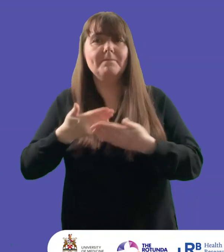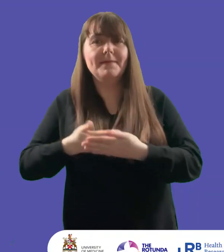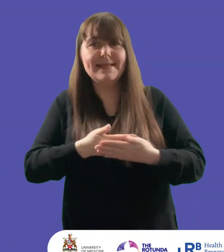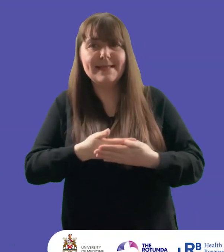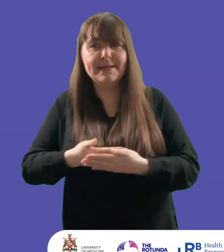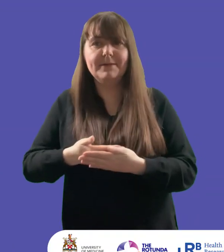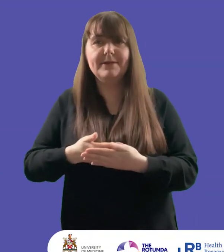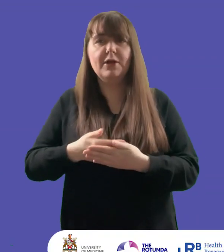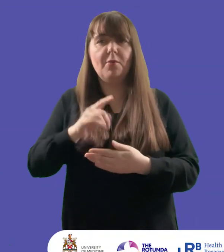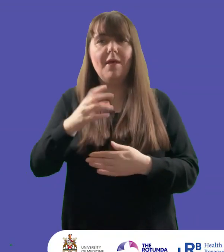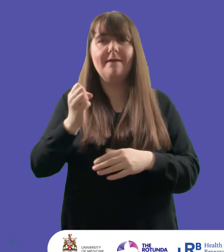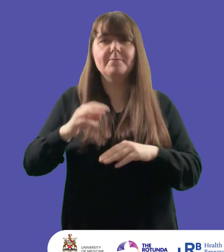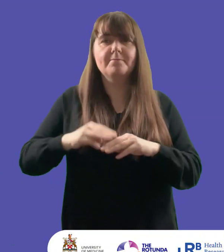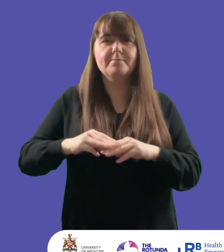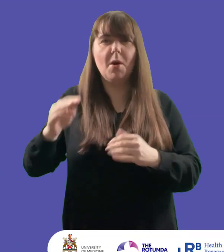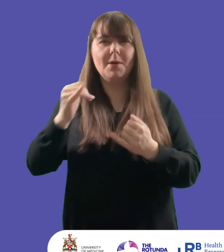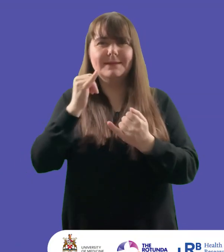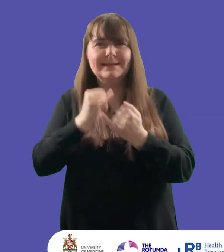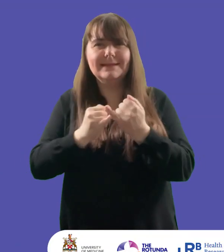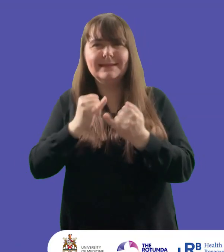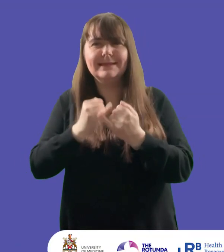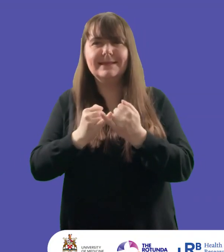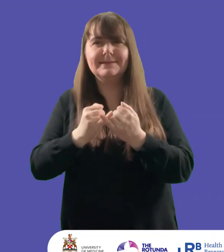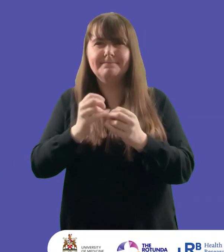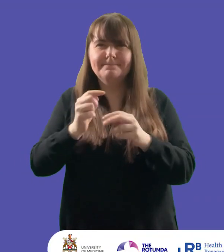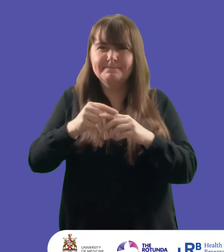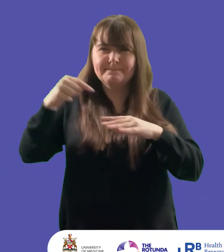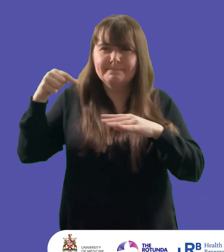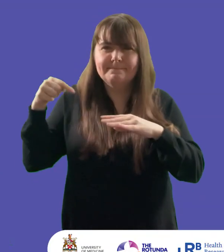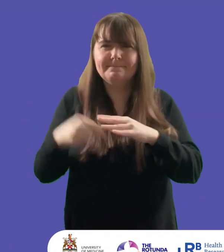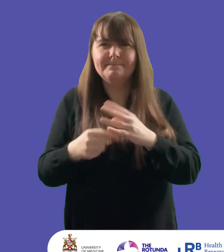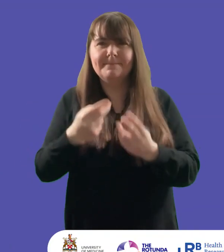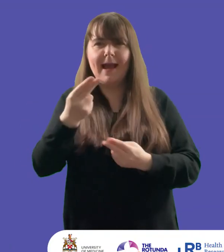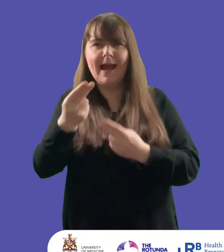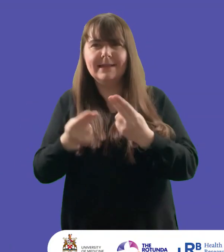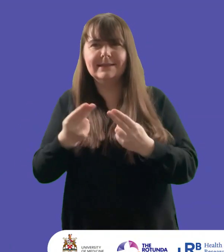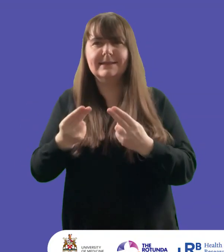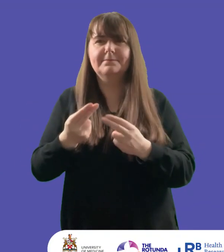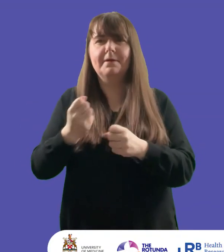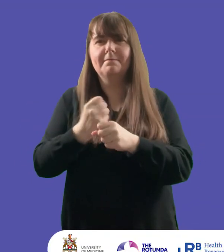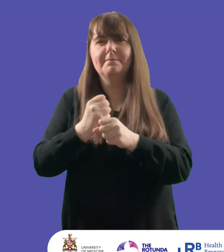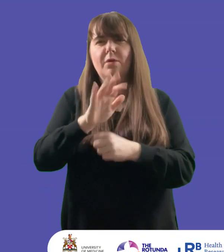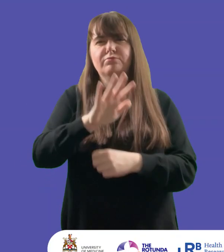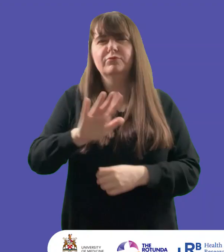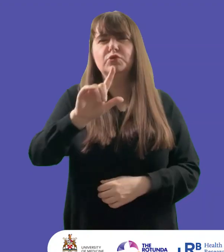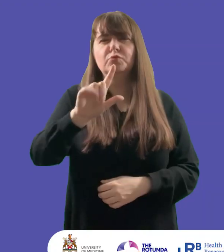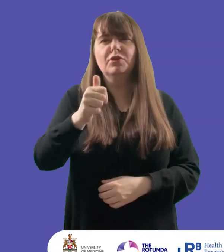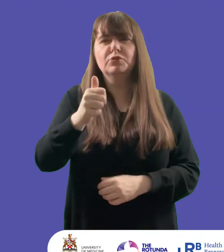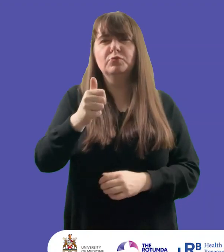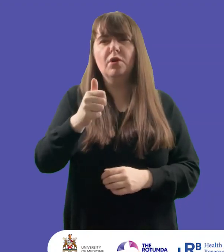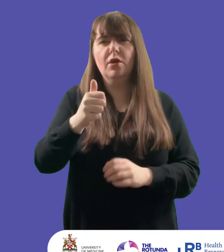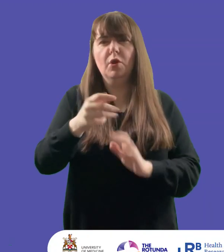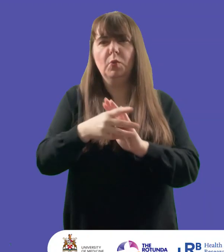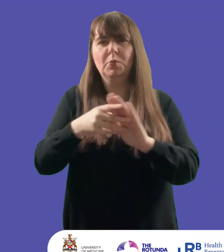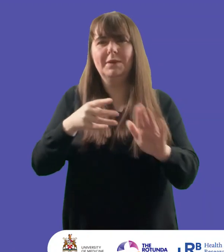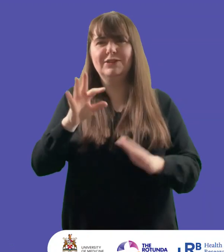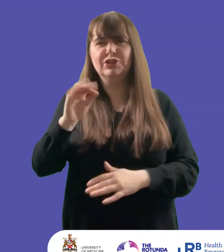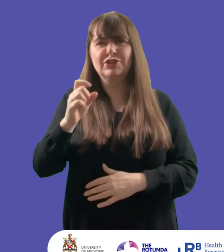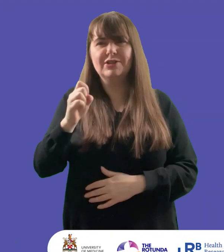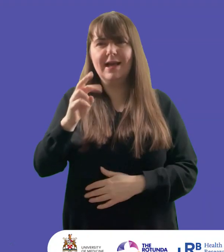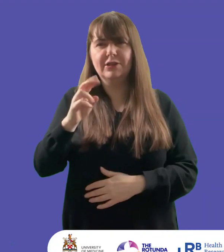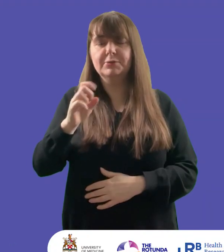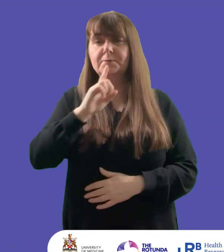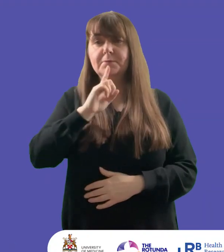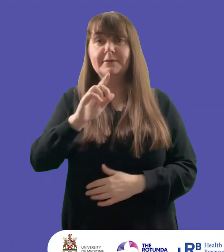baby. You will have a more detailed, comprehensive assessment of your baby's anatomy when you're approximately 21 weeks gestation. But for